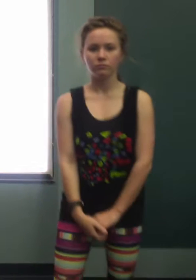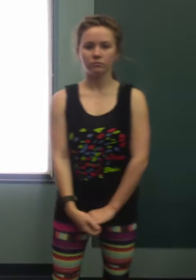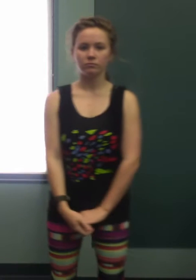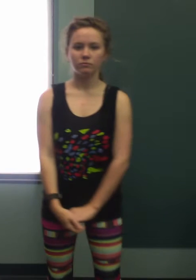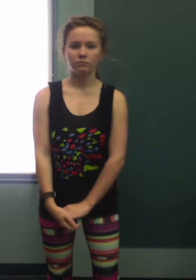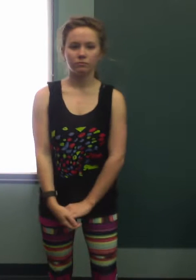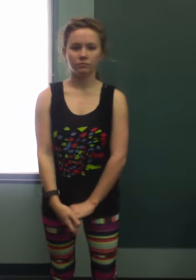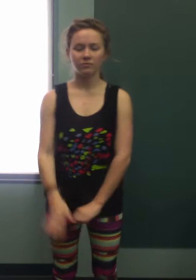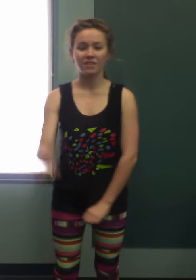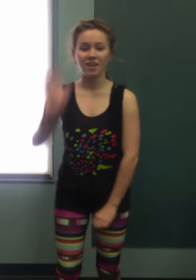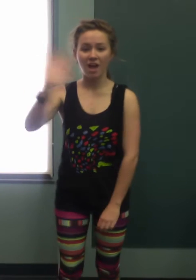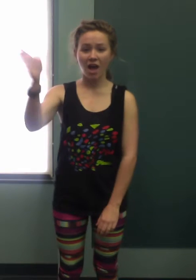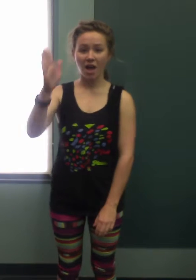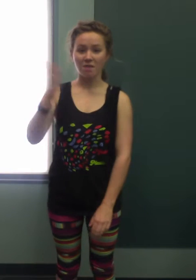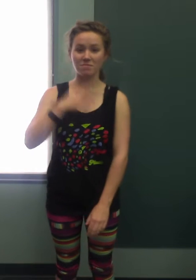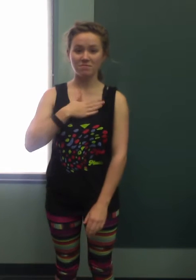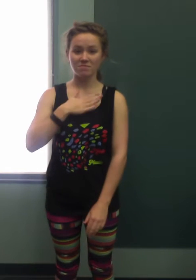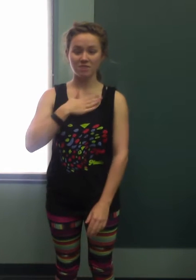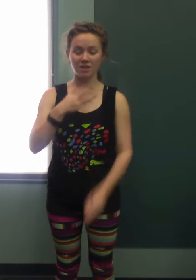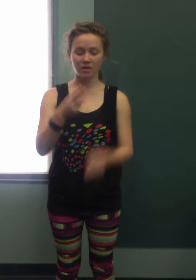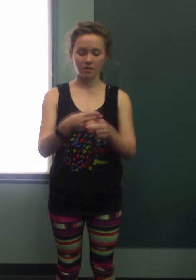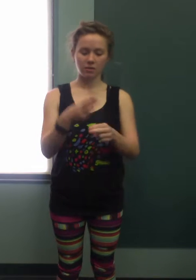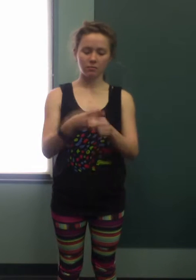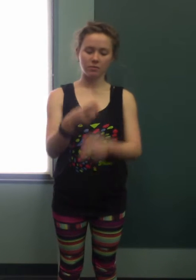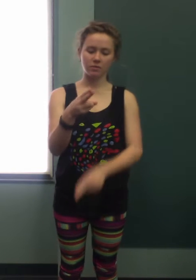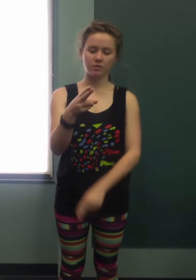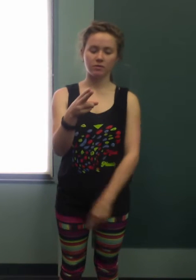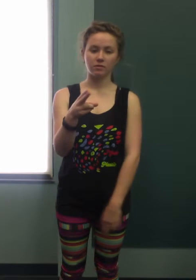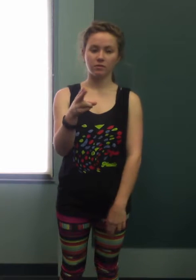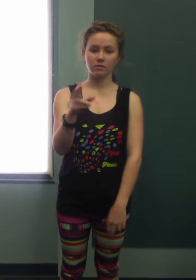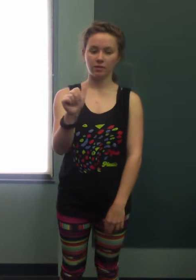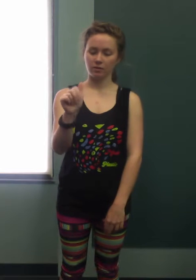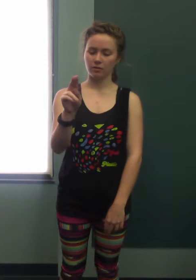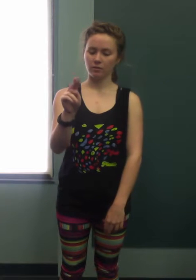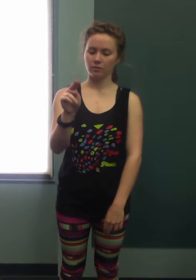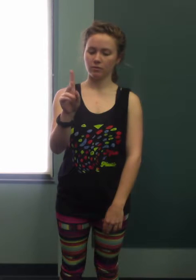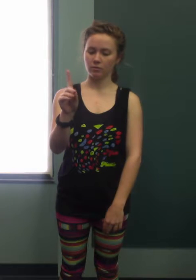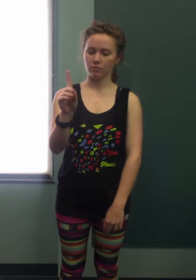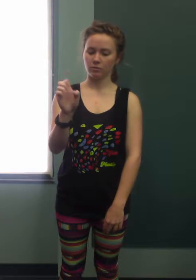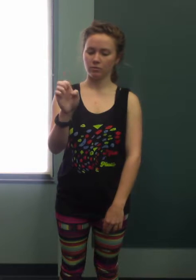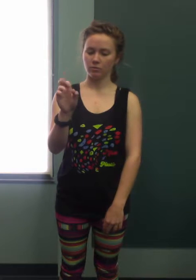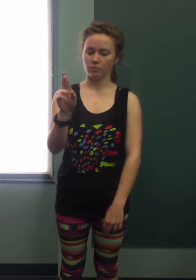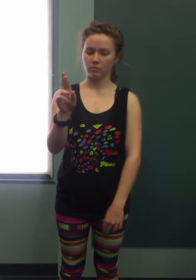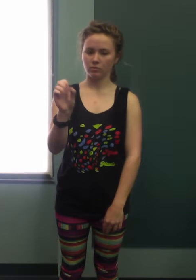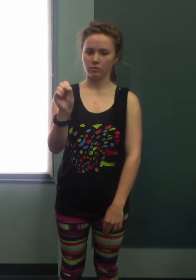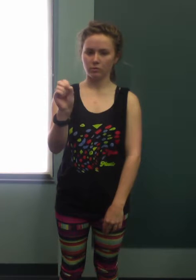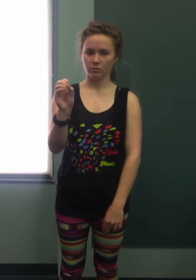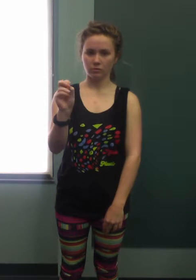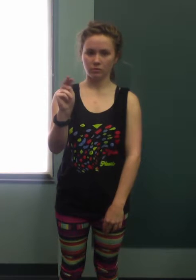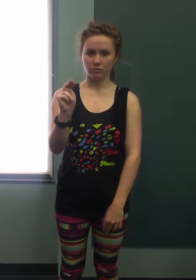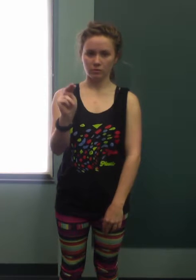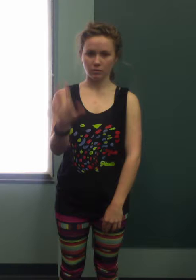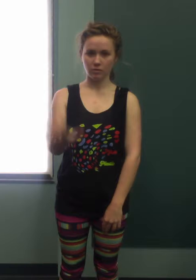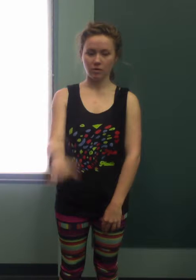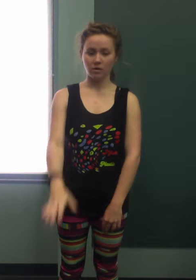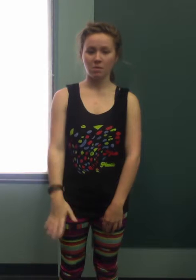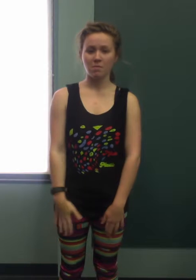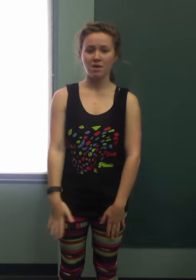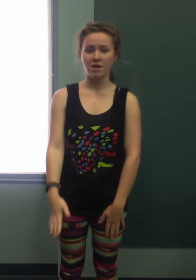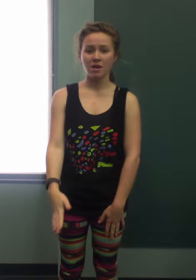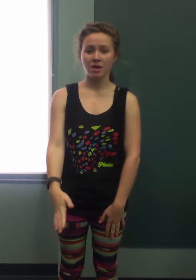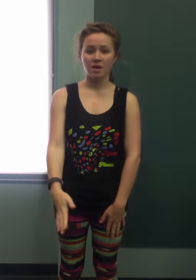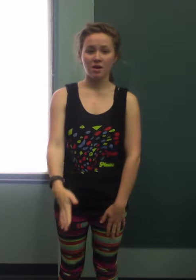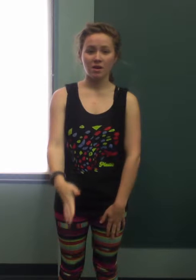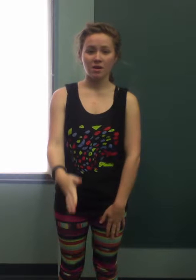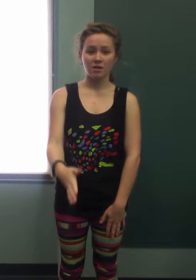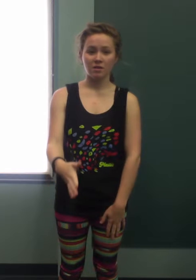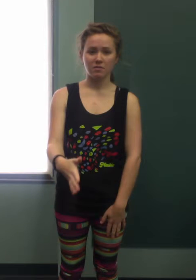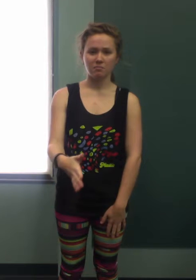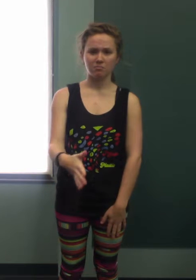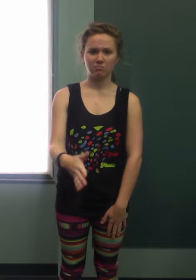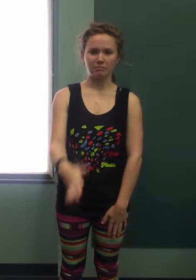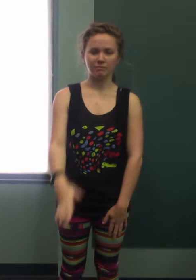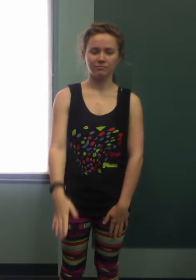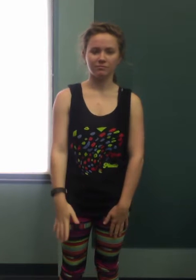it's Mr. Anderson, and welcome to my podcast on the digestive system. One of my favorite animals is the flesh fly. The flesh fly sucks